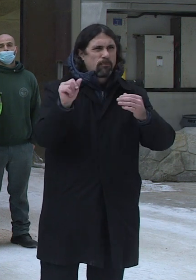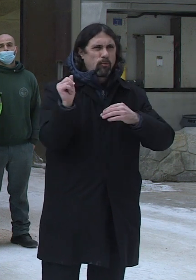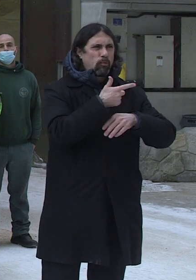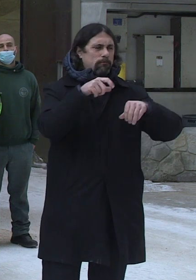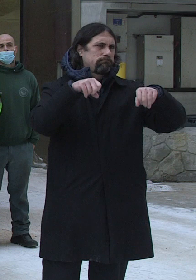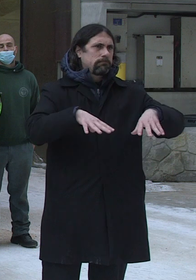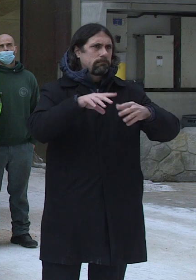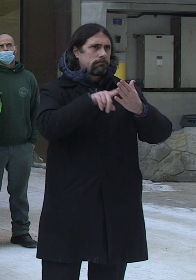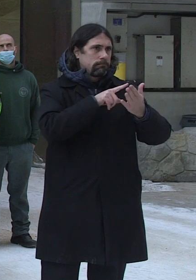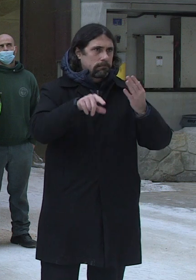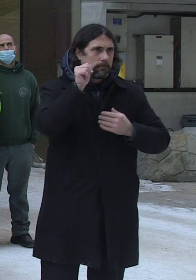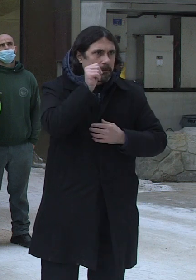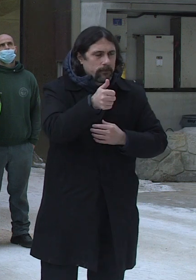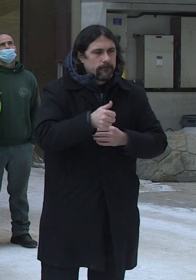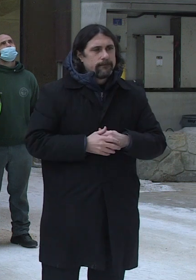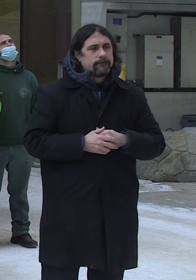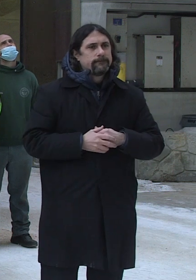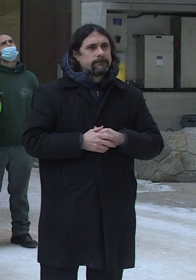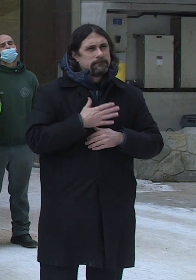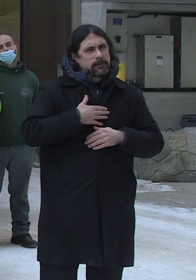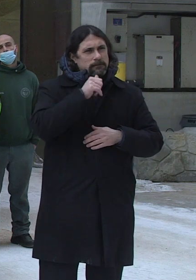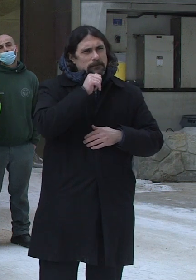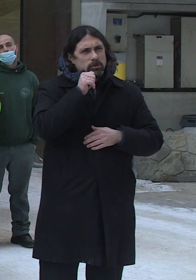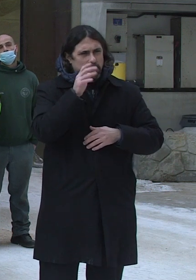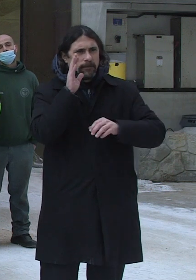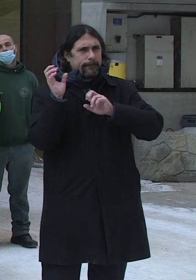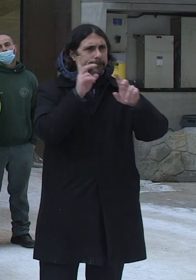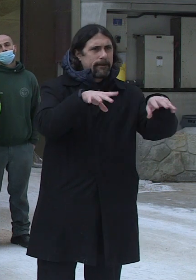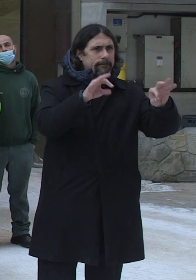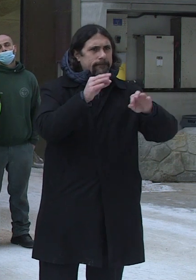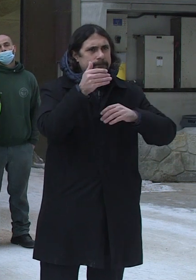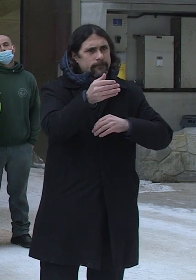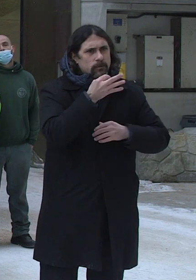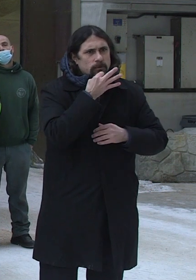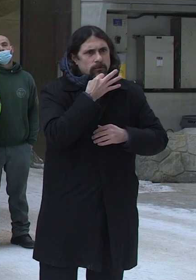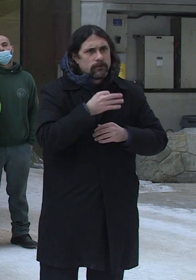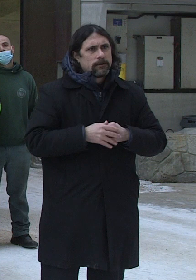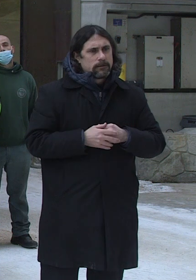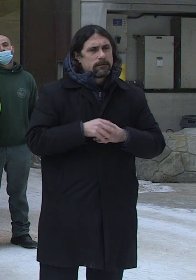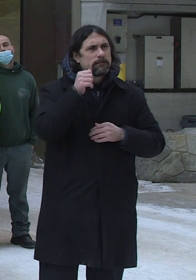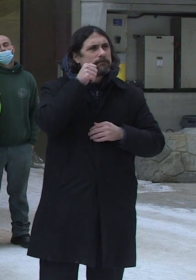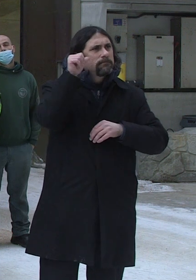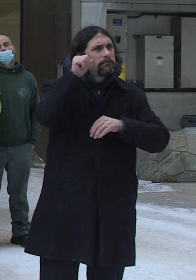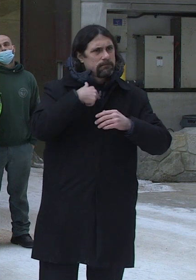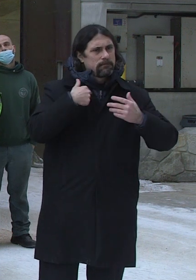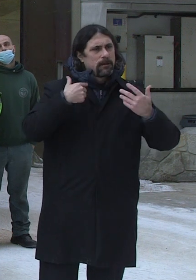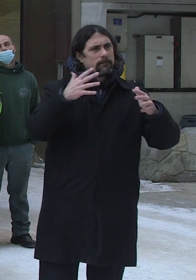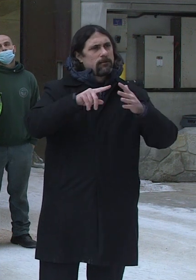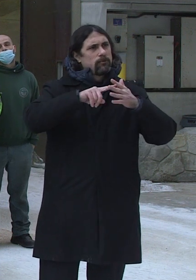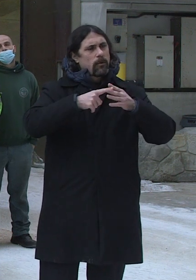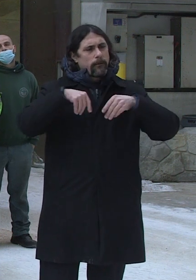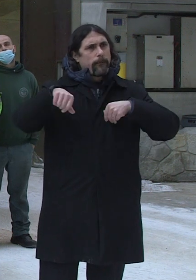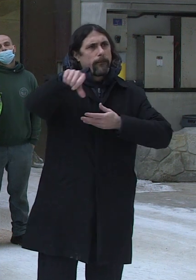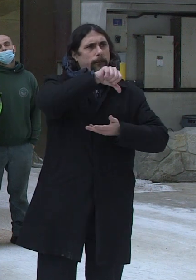since yesterday. We have brined, pre-liquid treated, over 500 miles of roadway, some with more than two passes. We